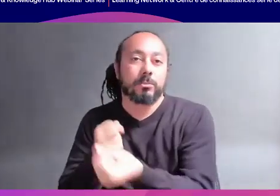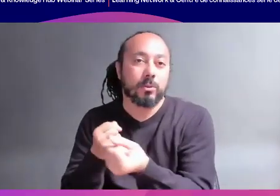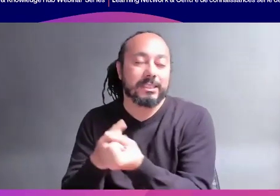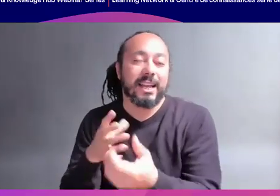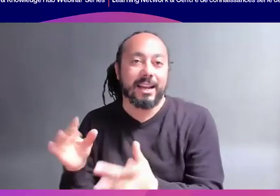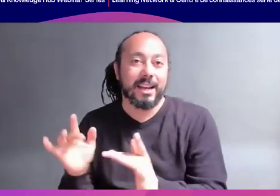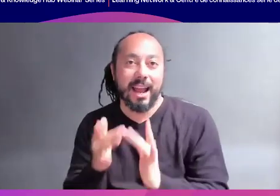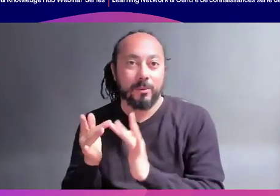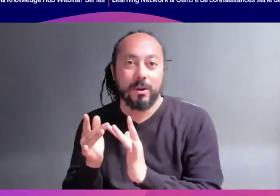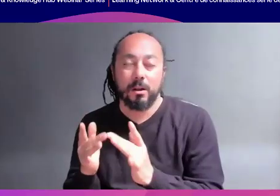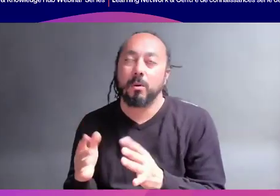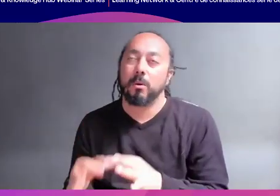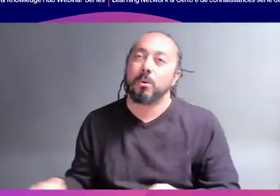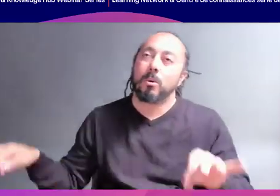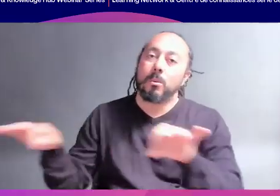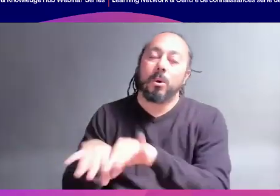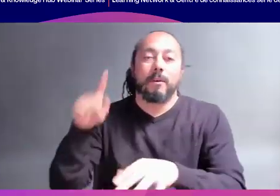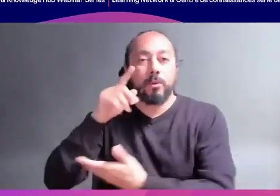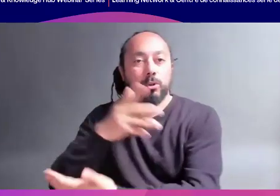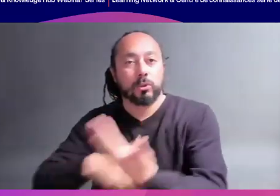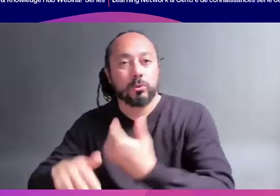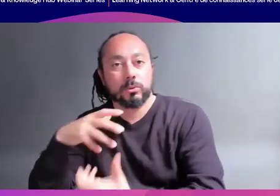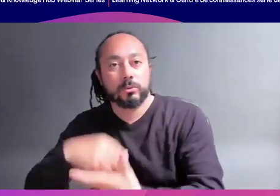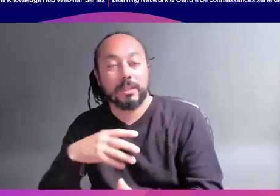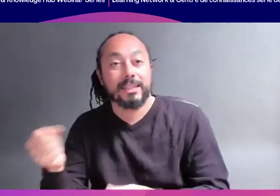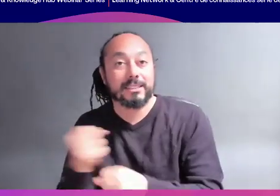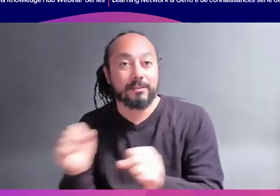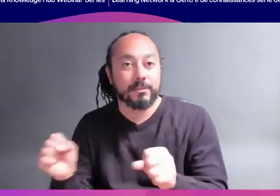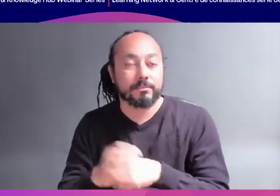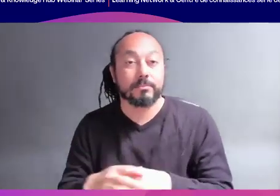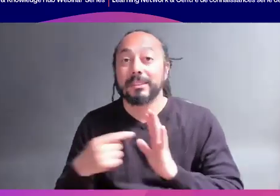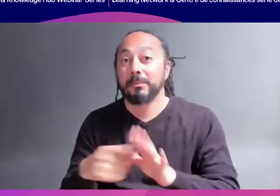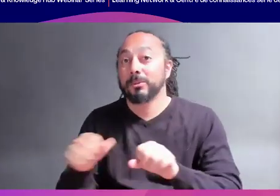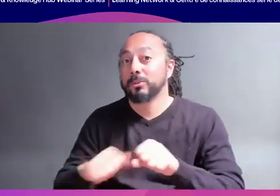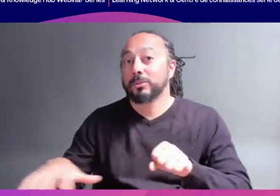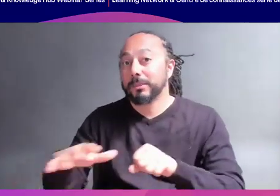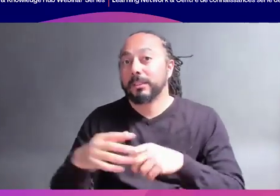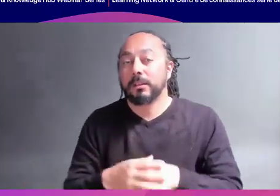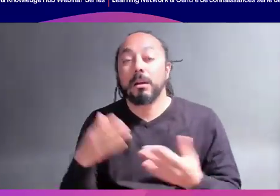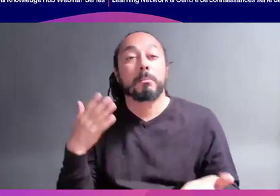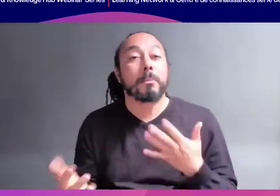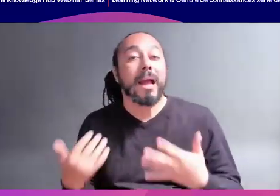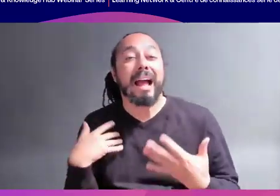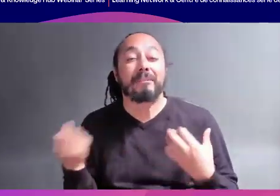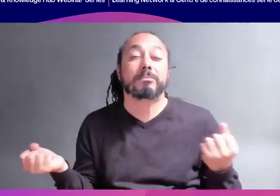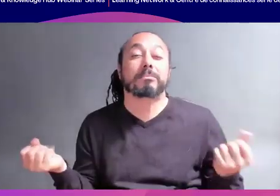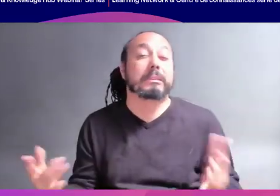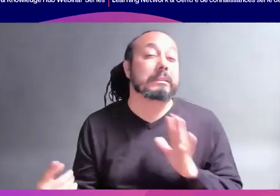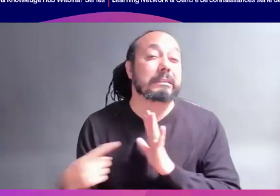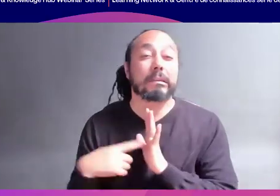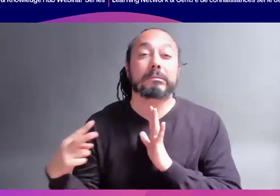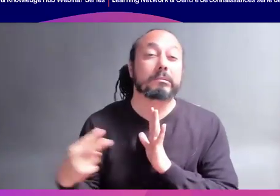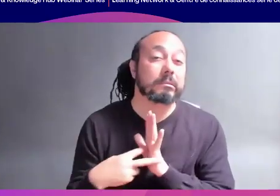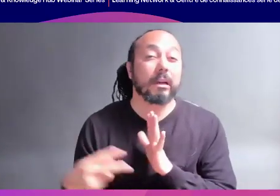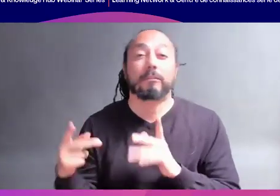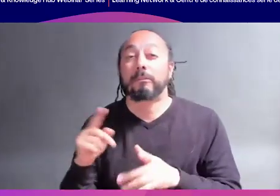so important for social inclusion and safety. So just as an example, social media, we might have hundreds and thousands of friends, but that might give